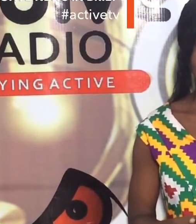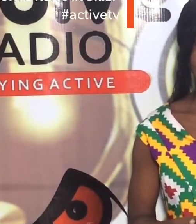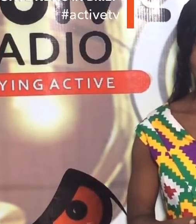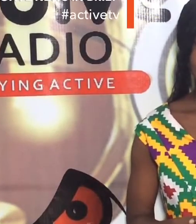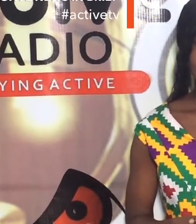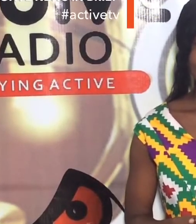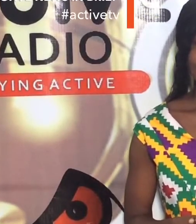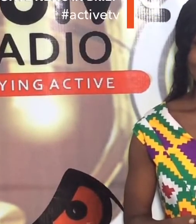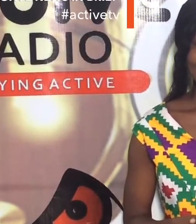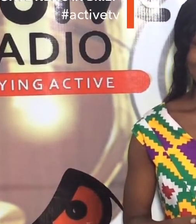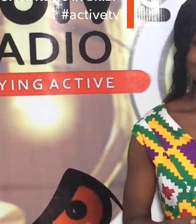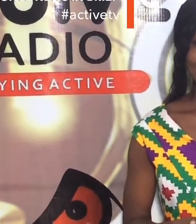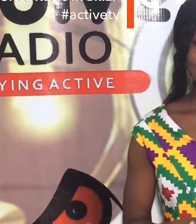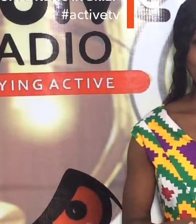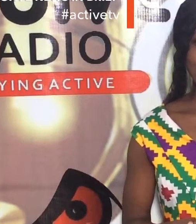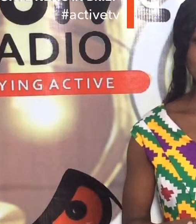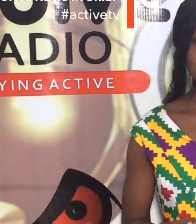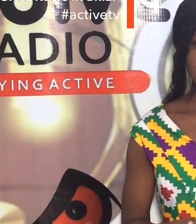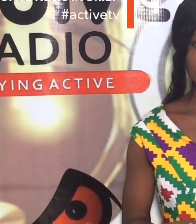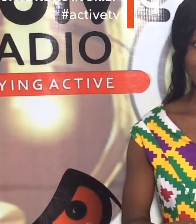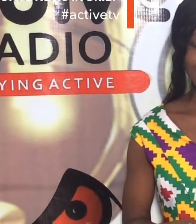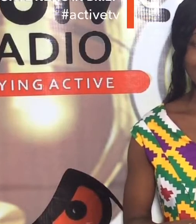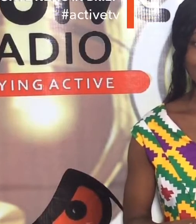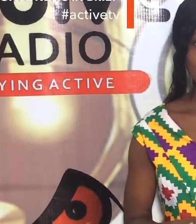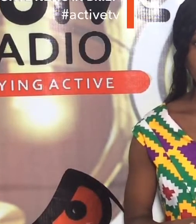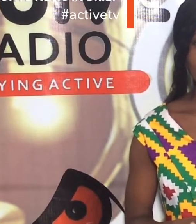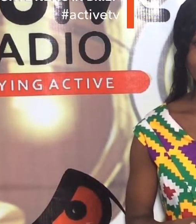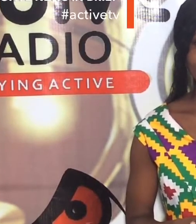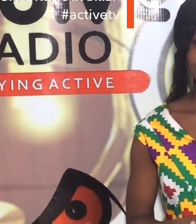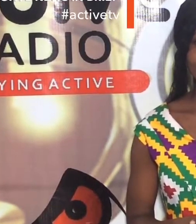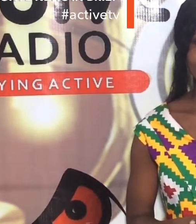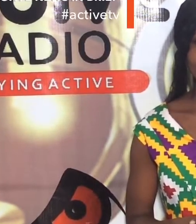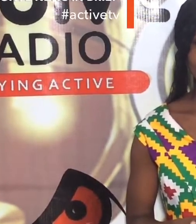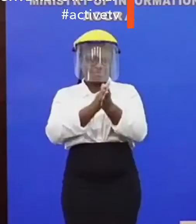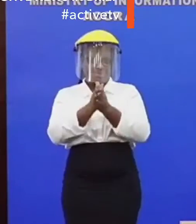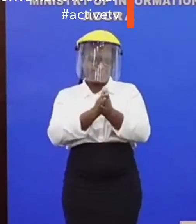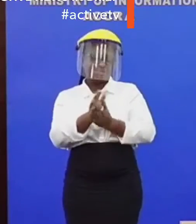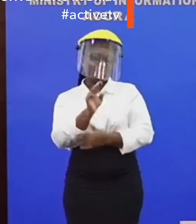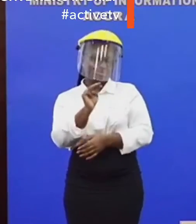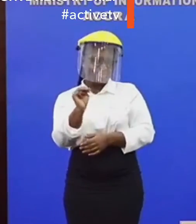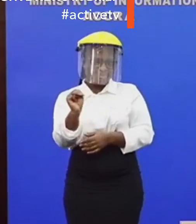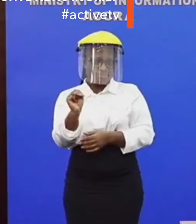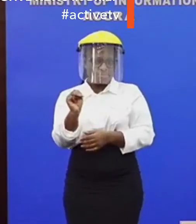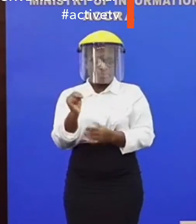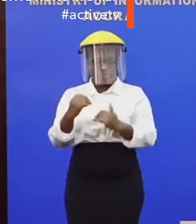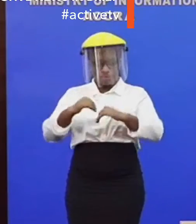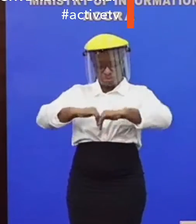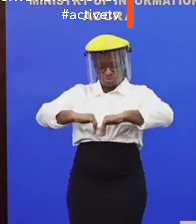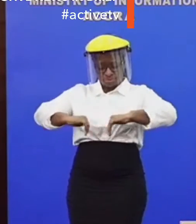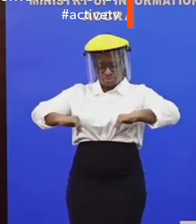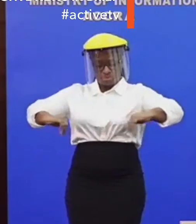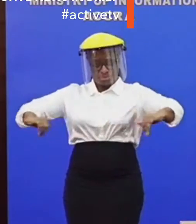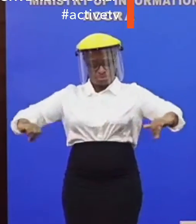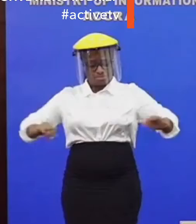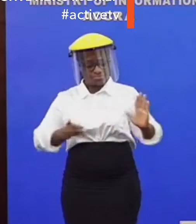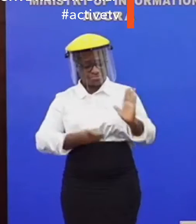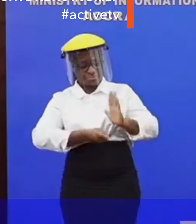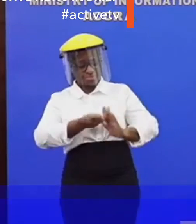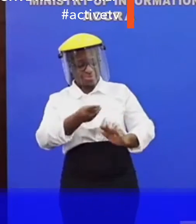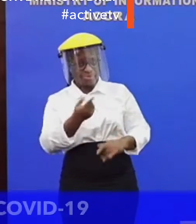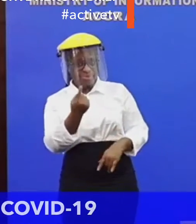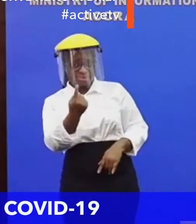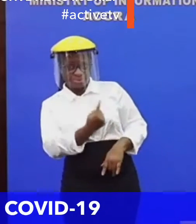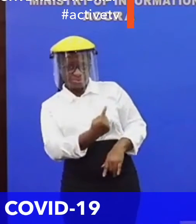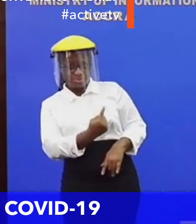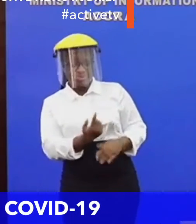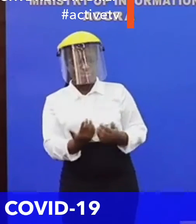revealed this in a press briefing earlier this morning. In a separate development that has come to us this